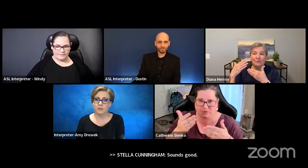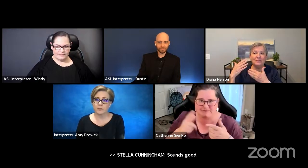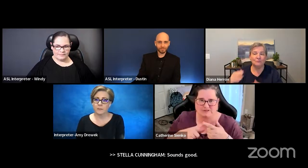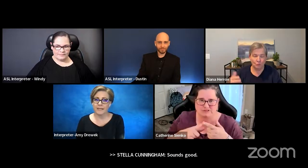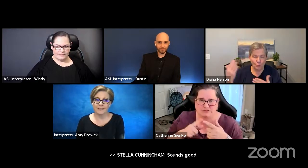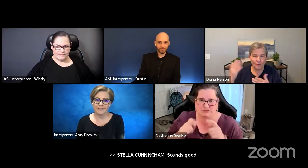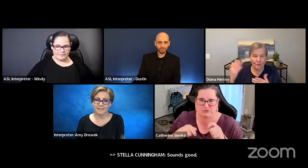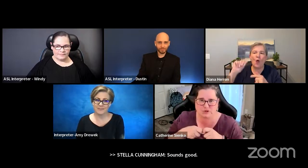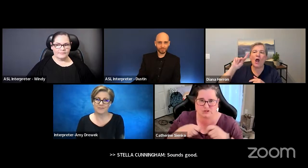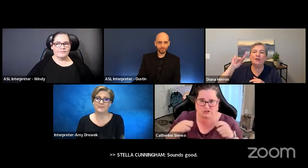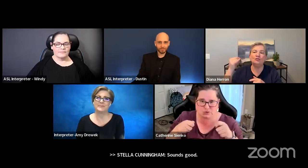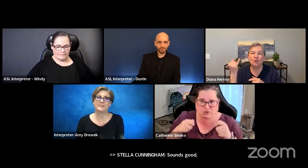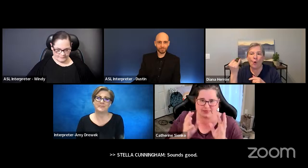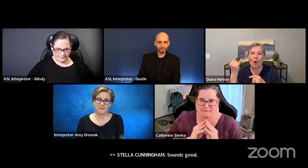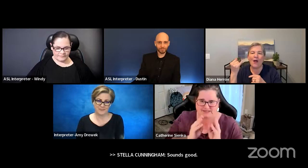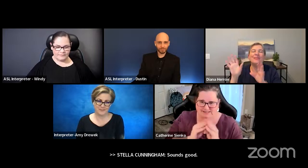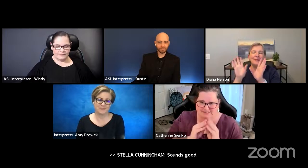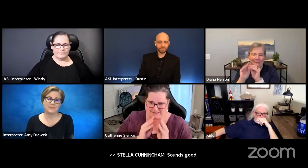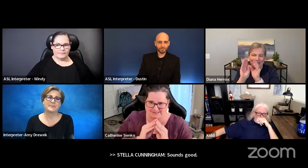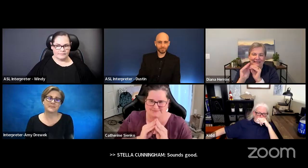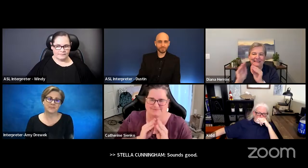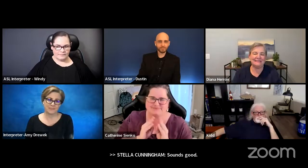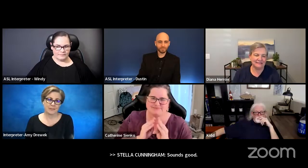Commissioner Herron moves to adjourn the meeting.